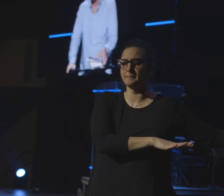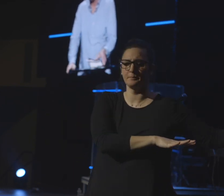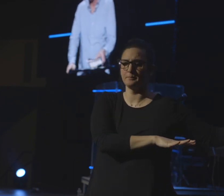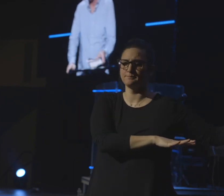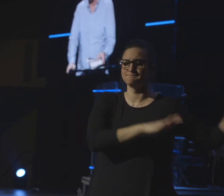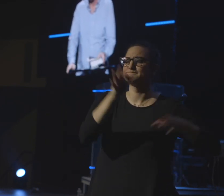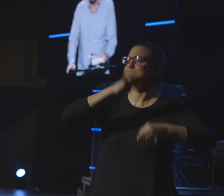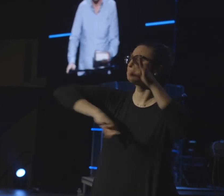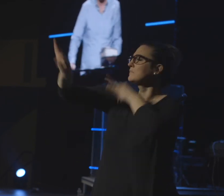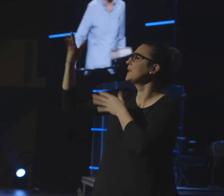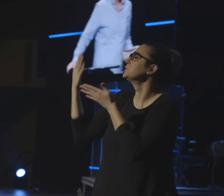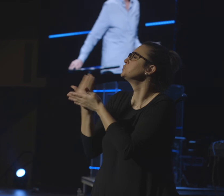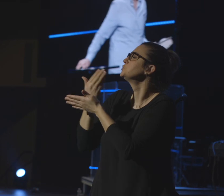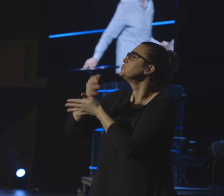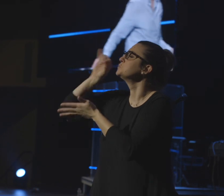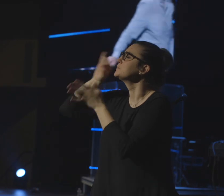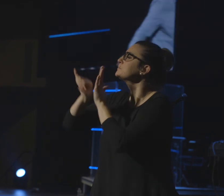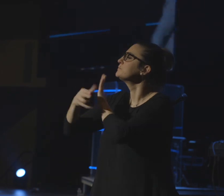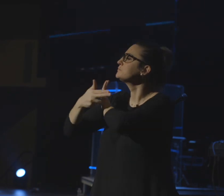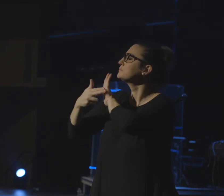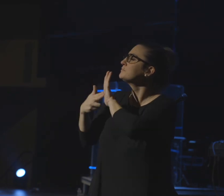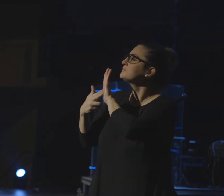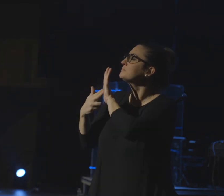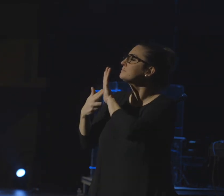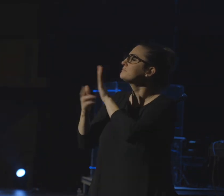in Jesus' name. Amen.